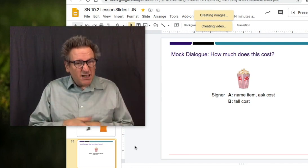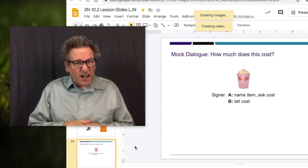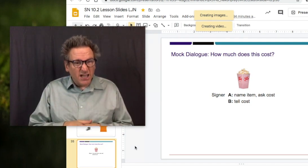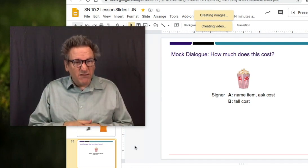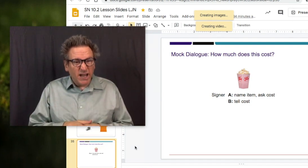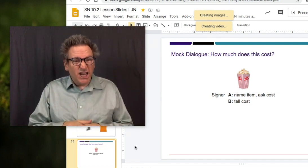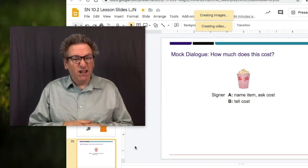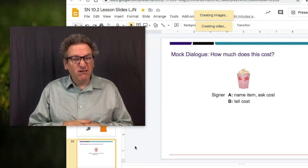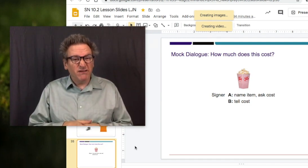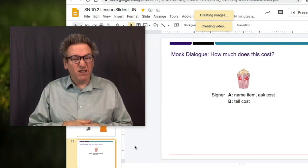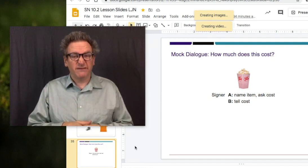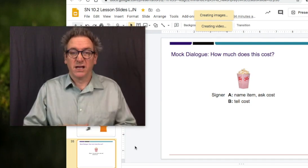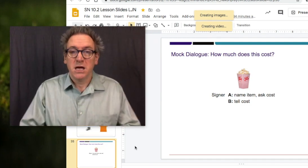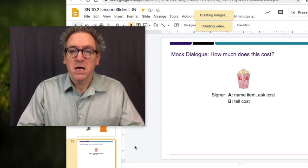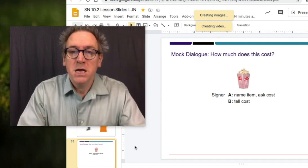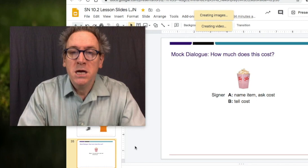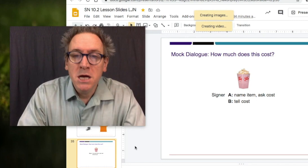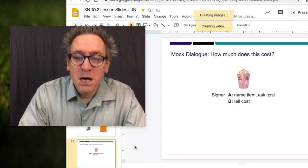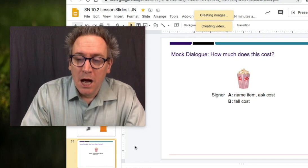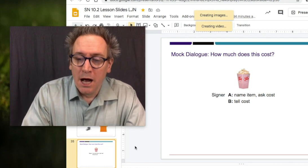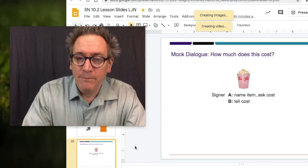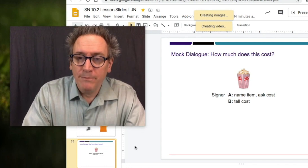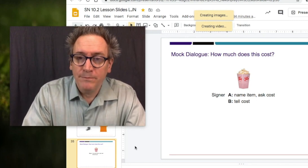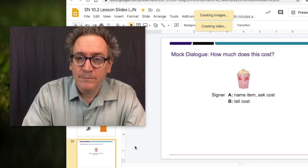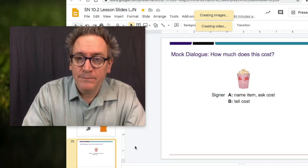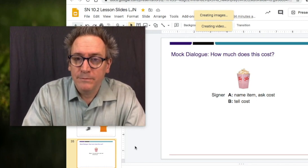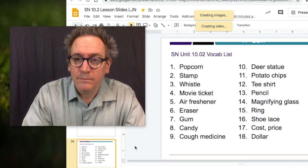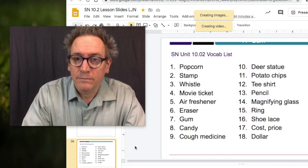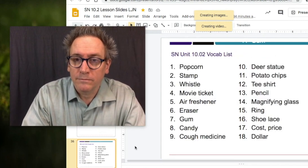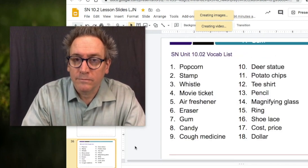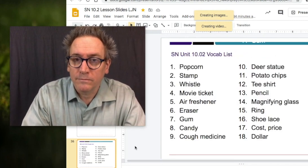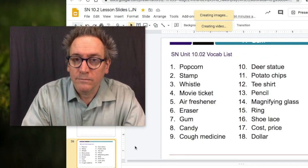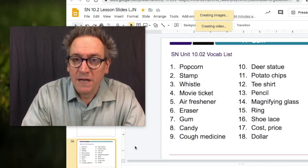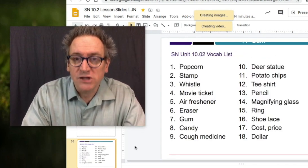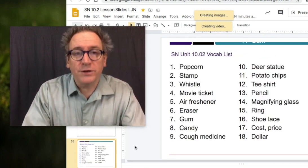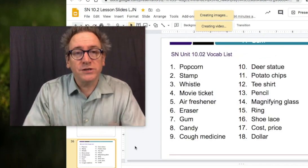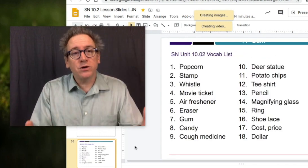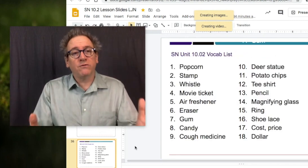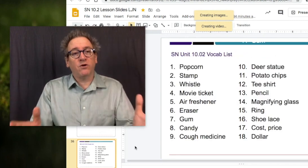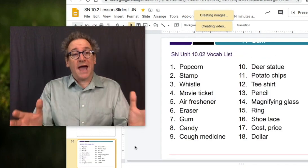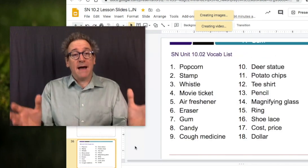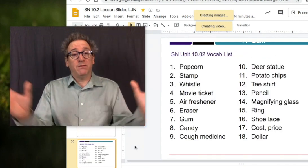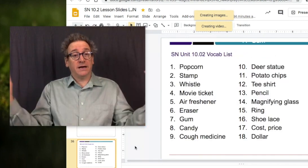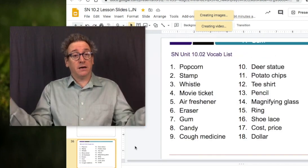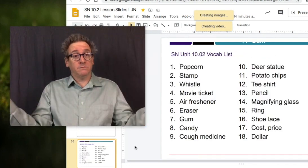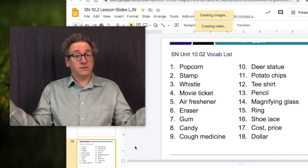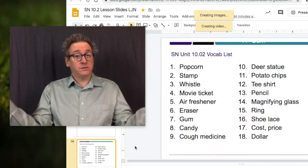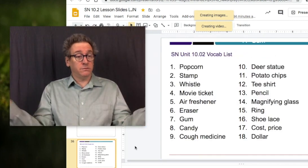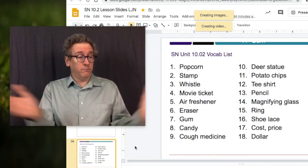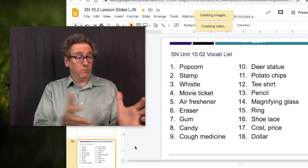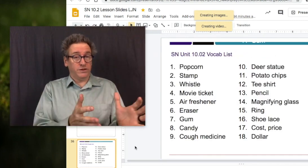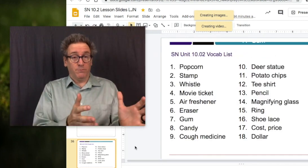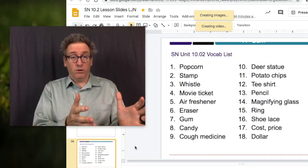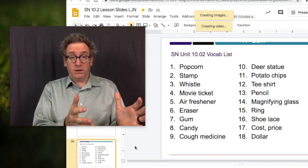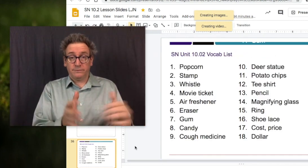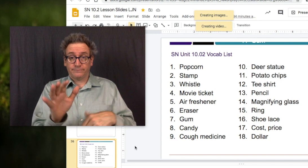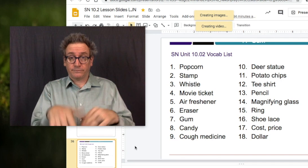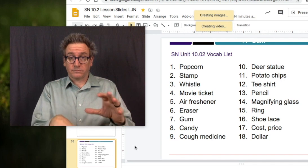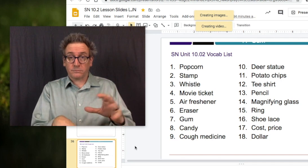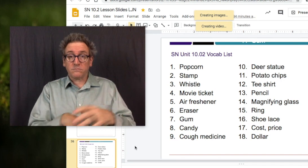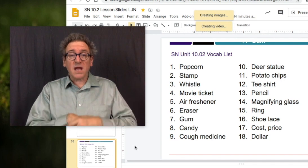that, education being useful. So here's the total vocab that comes with the